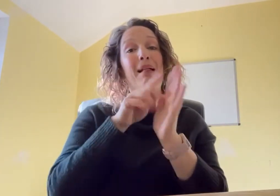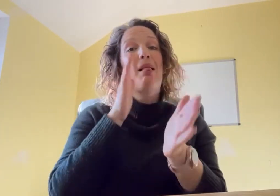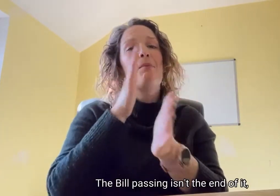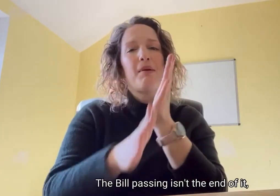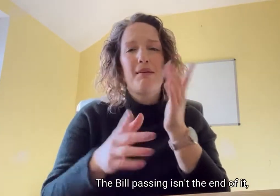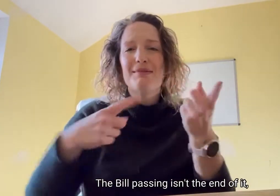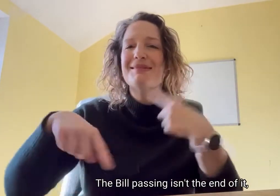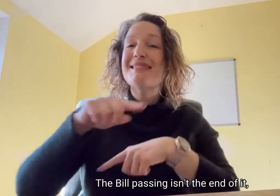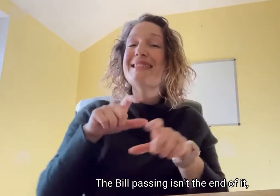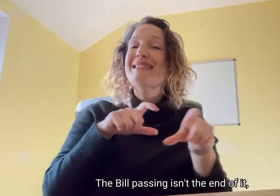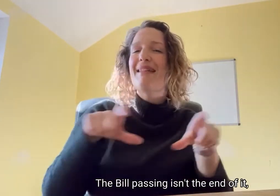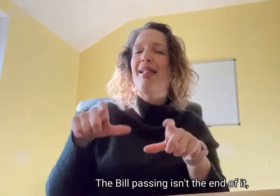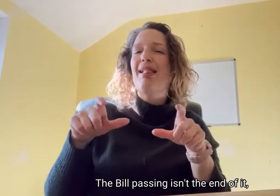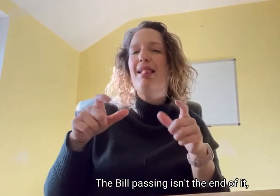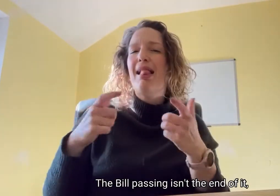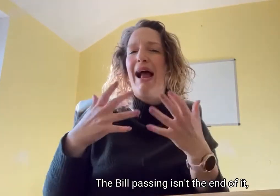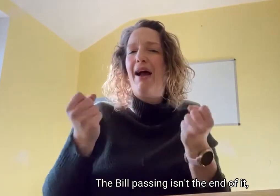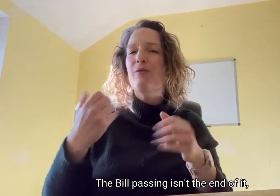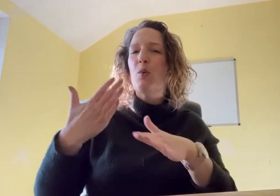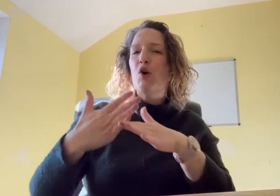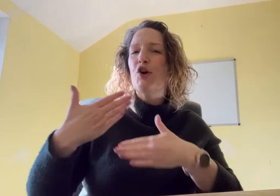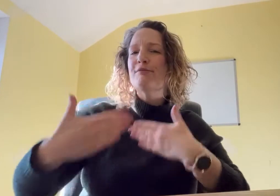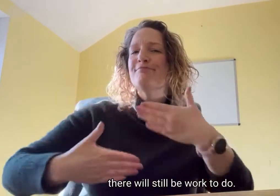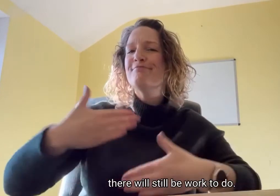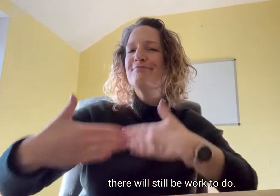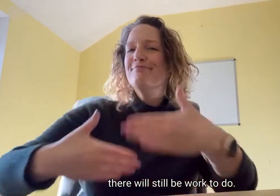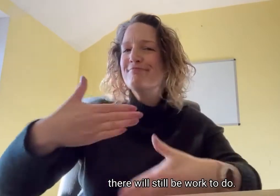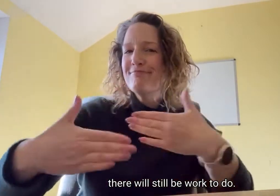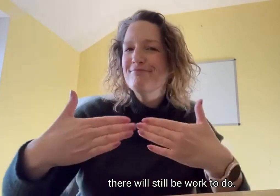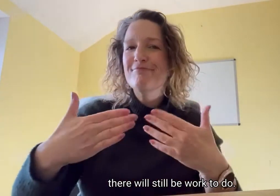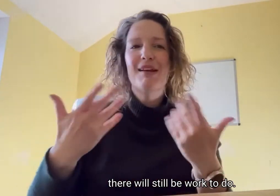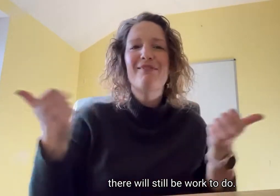The bill passing isn't the end of it. There will still be work to do.